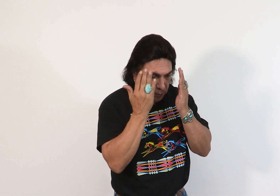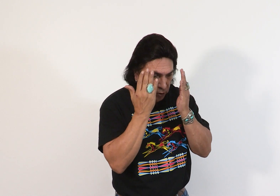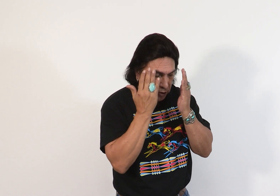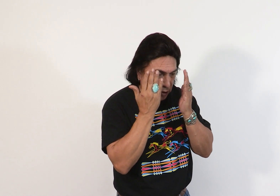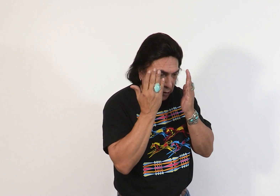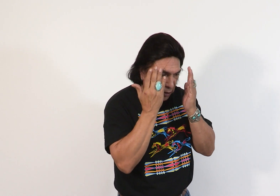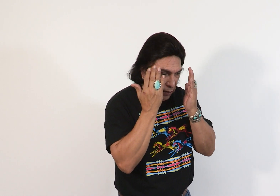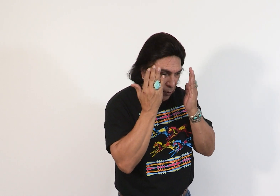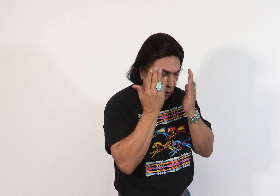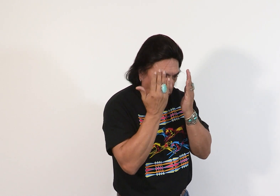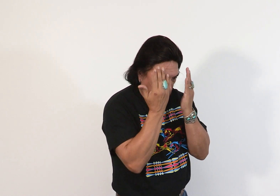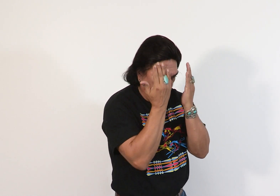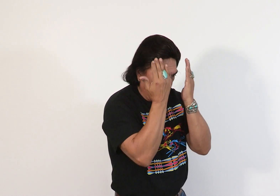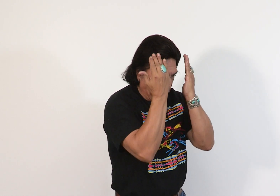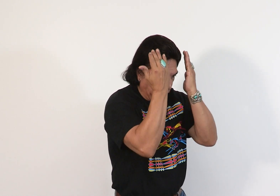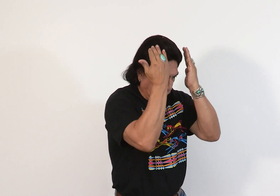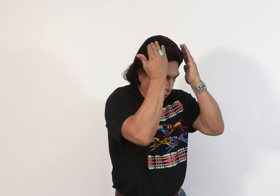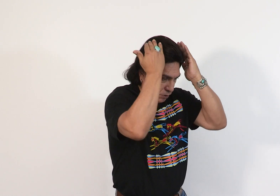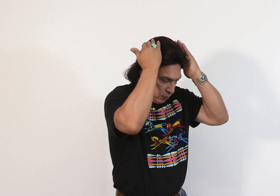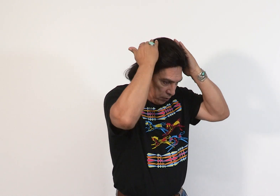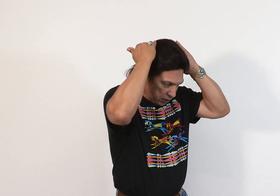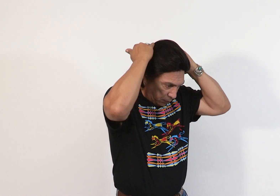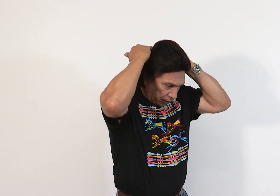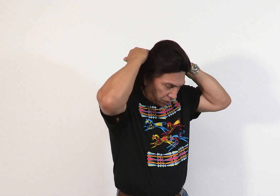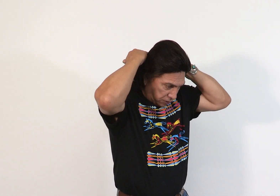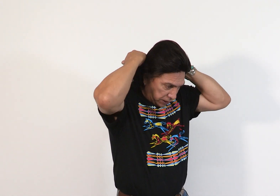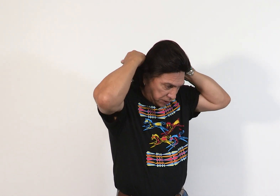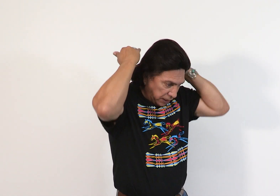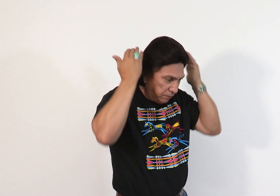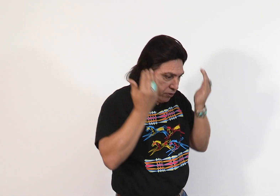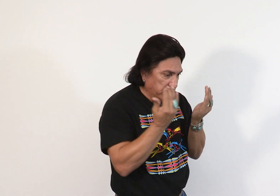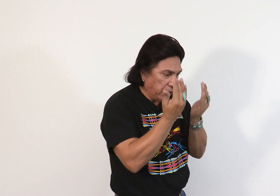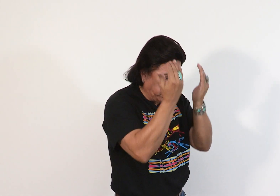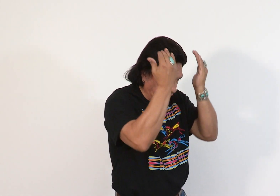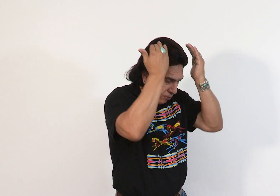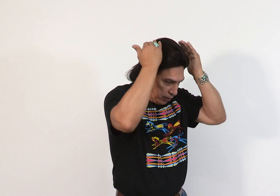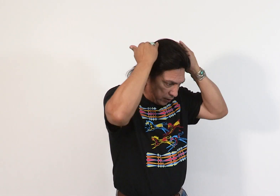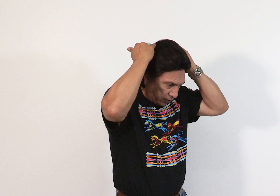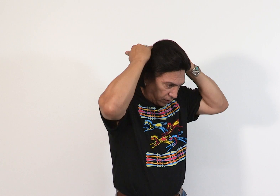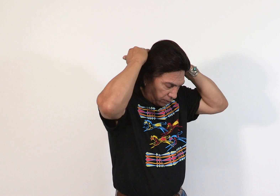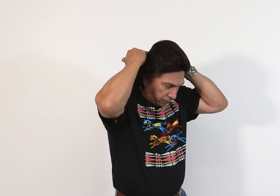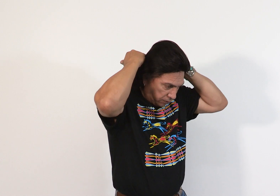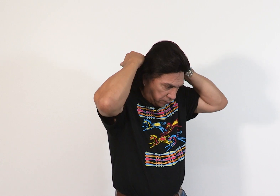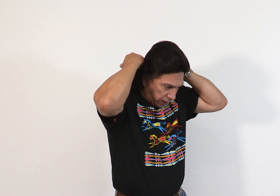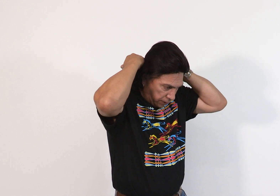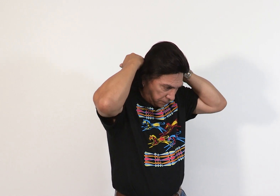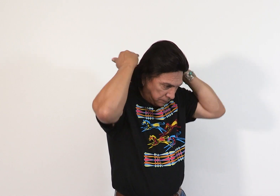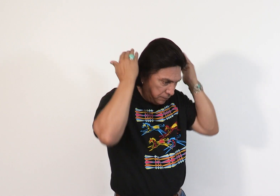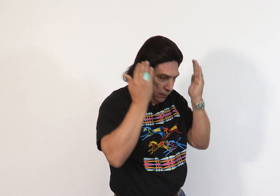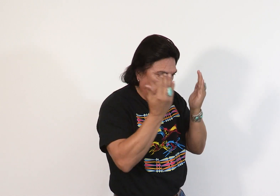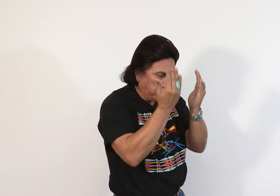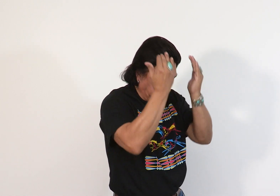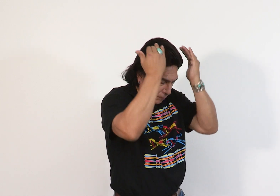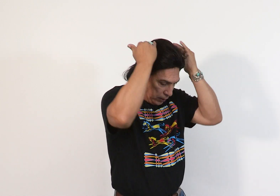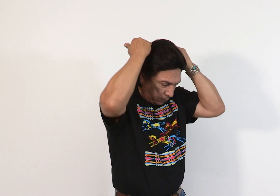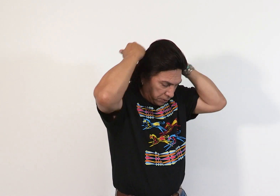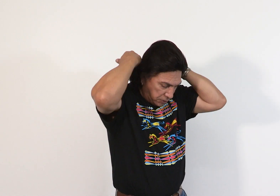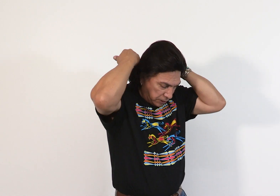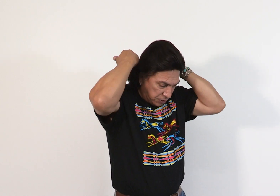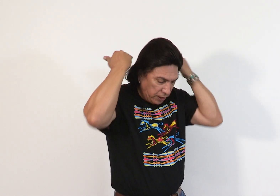similar to a mohawk, but this meant that they shaved the sides of their head. That meant they shaved